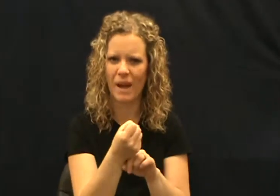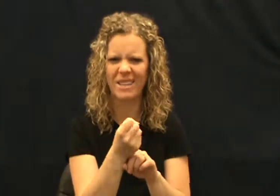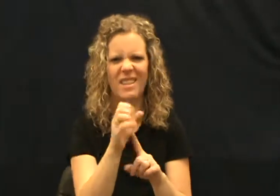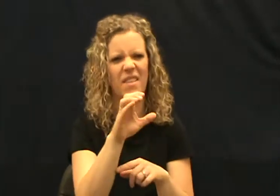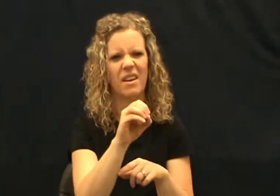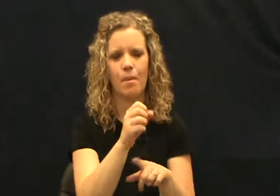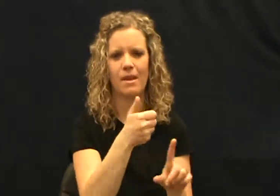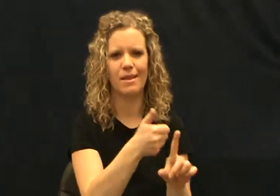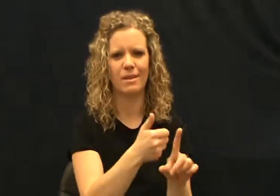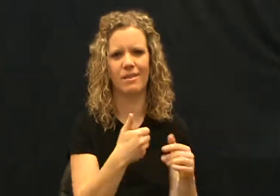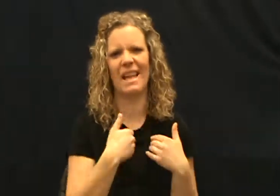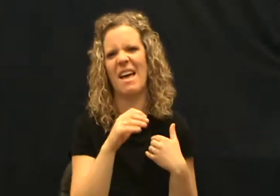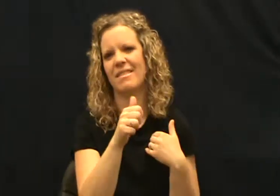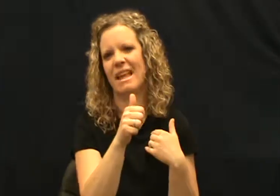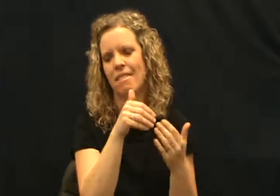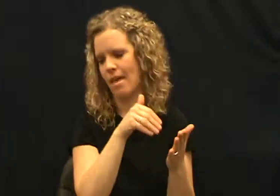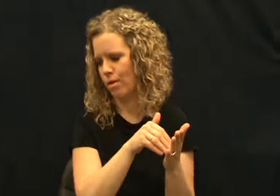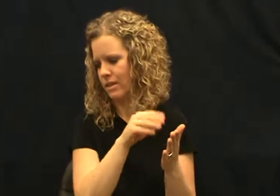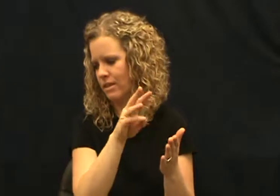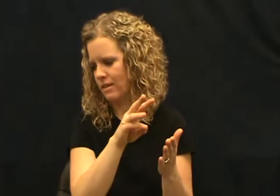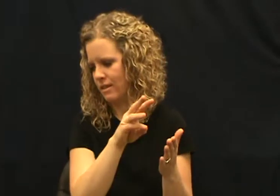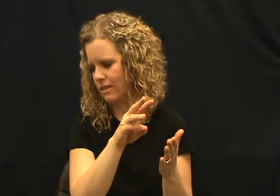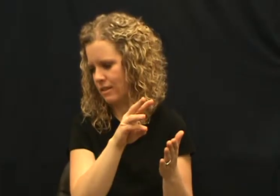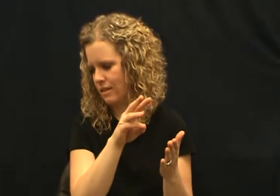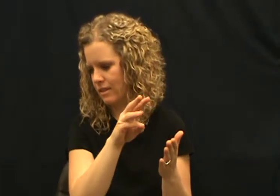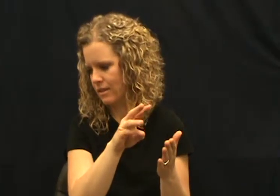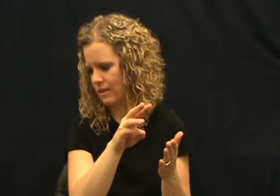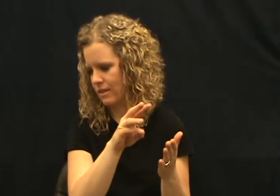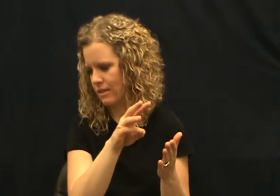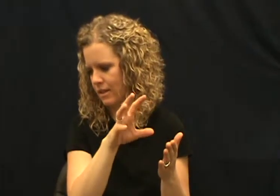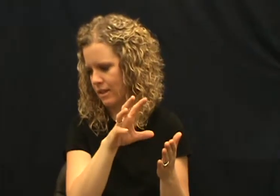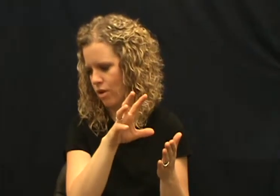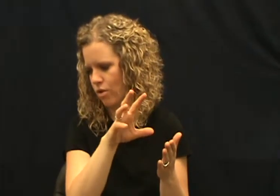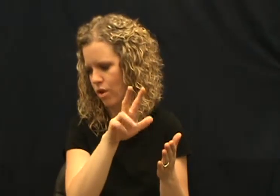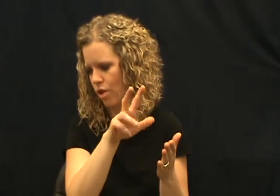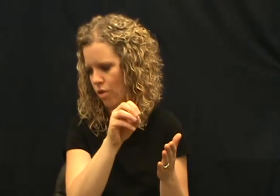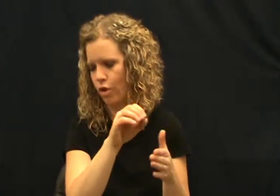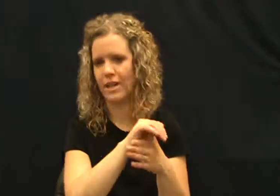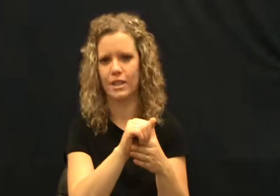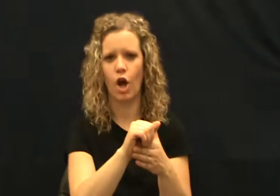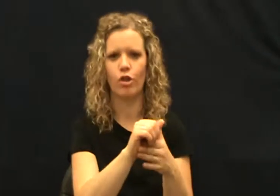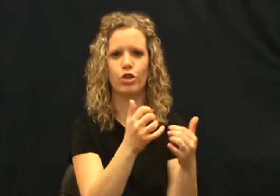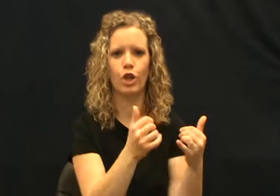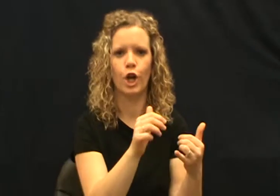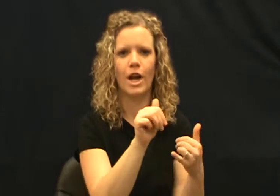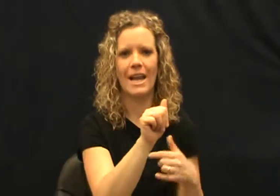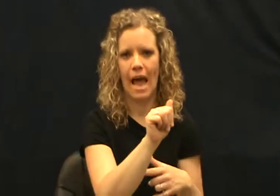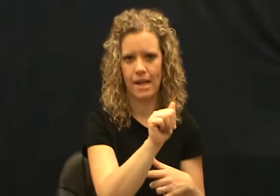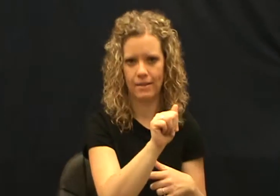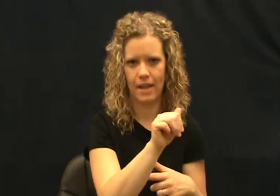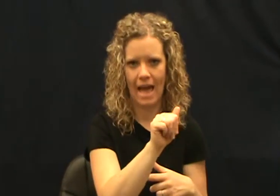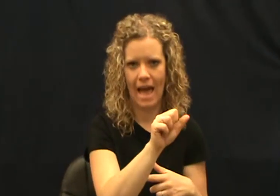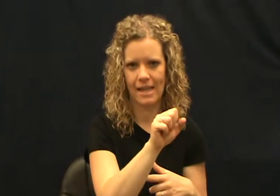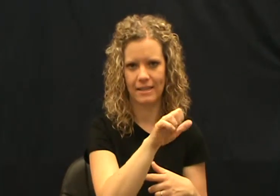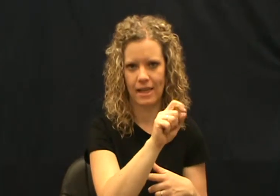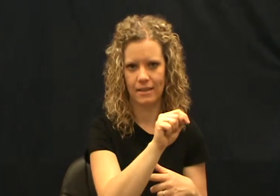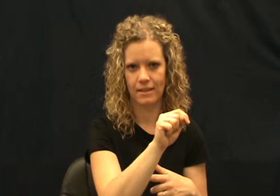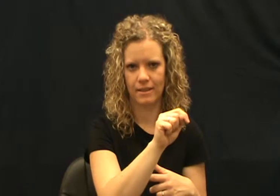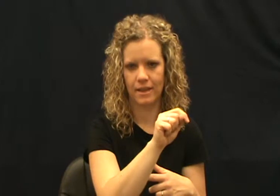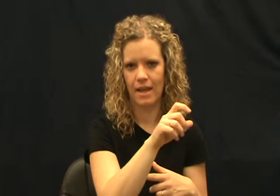$10,630 of current assets and only $630 of current liabilities, for a current ratio